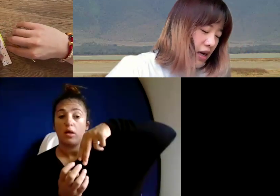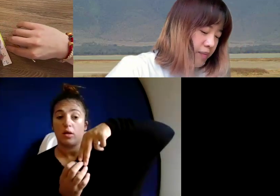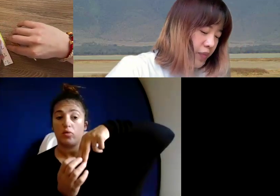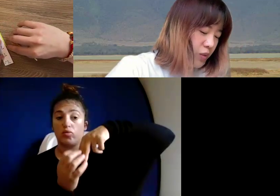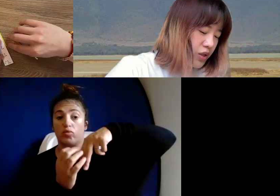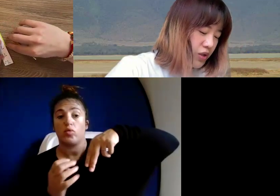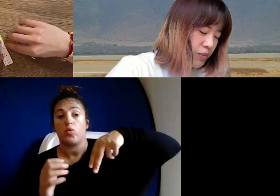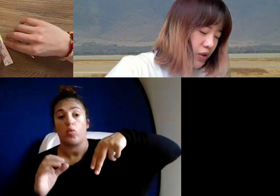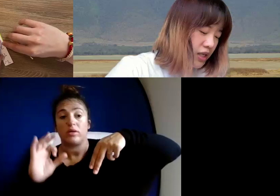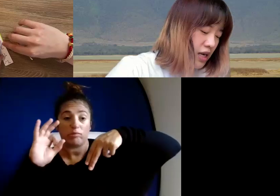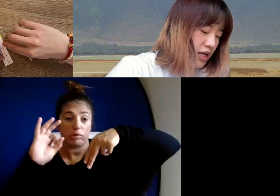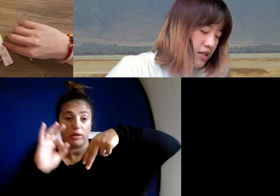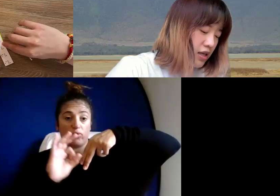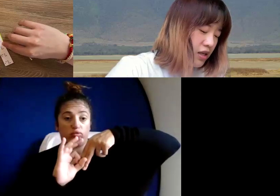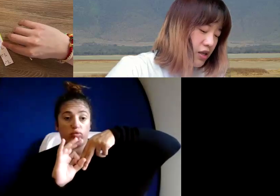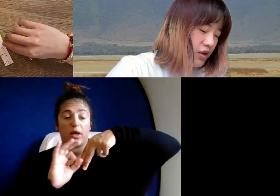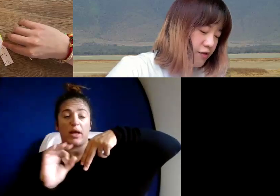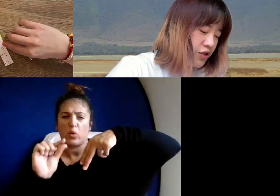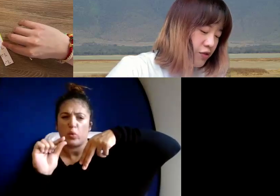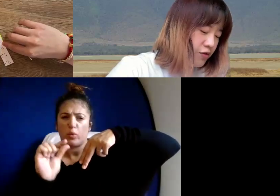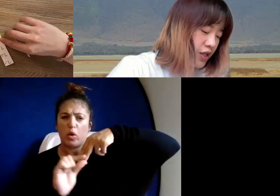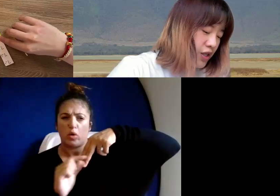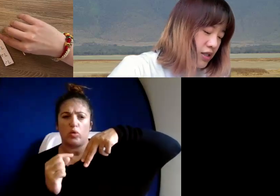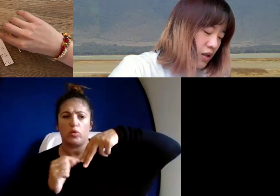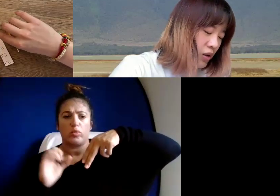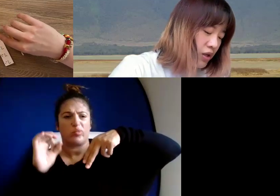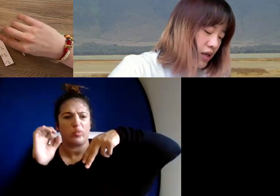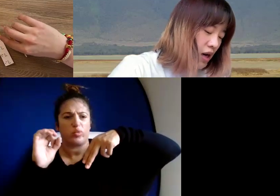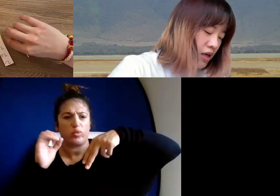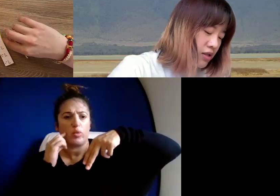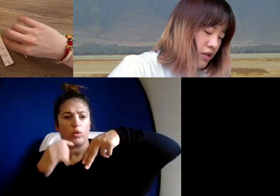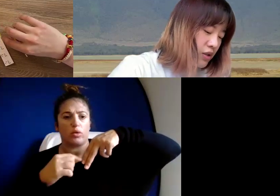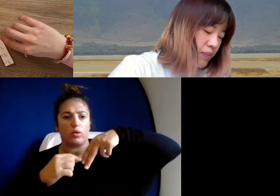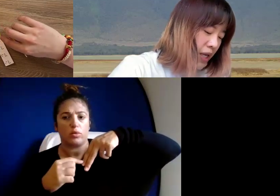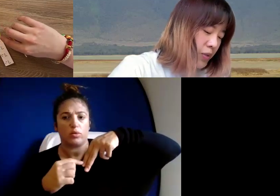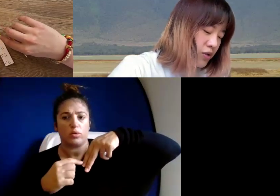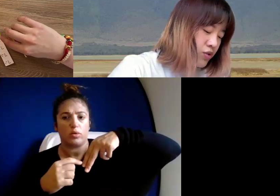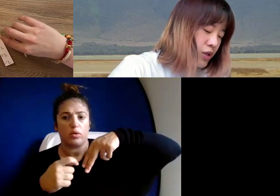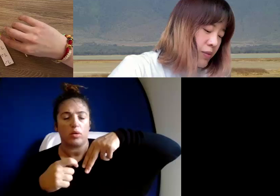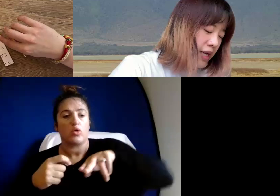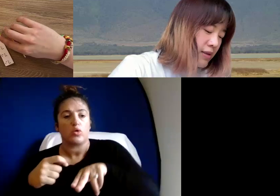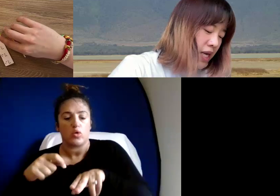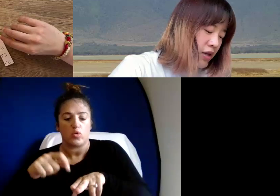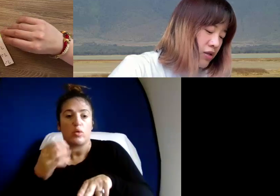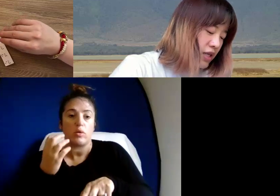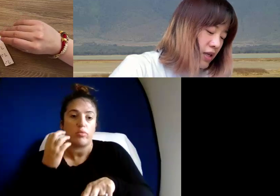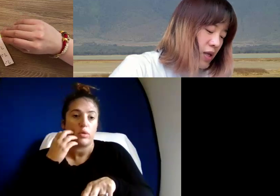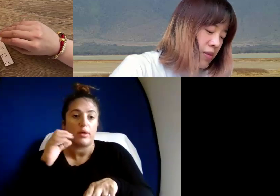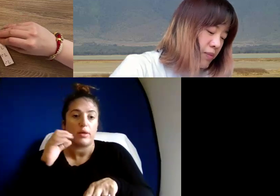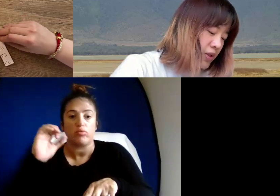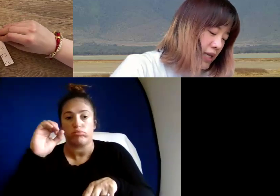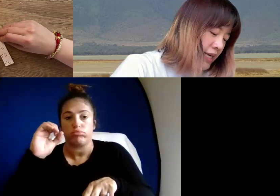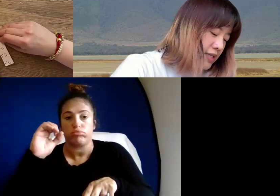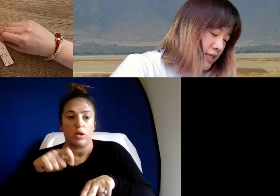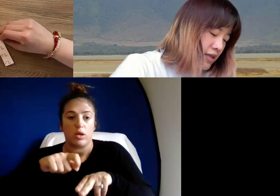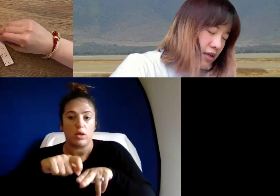recommend when you're poking dots, you have two fingers holding on to the paper strip and the metal to keep them